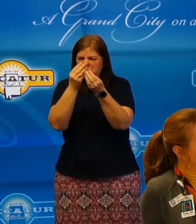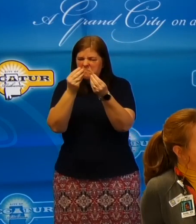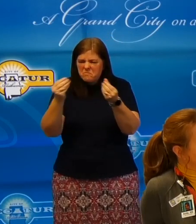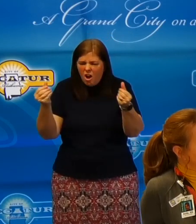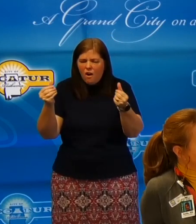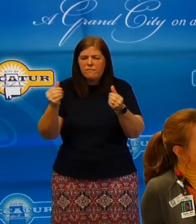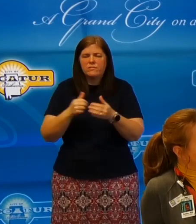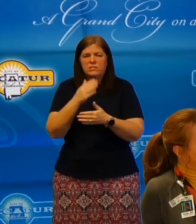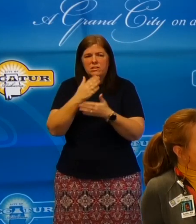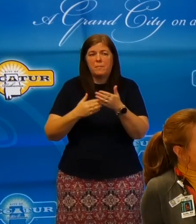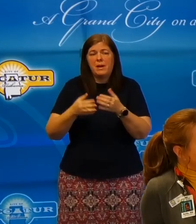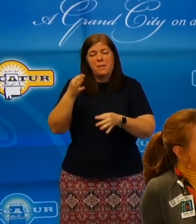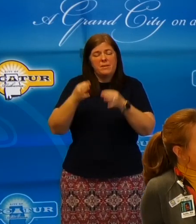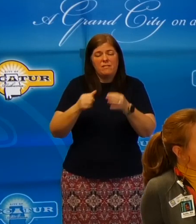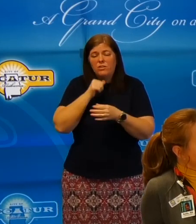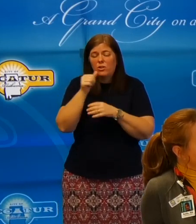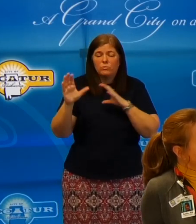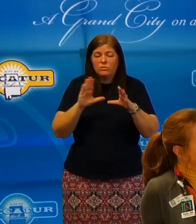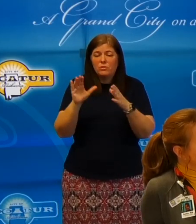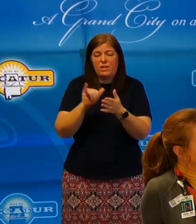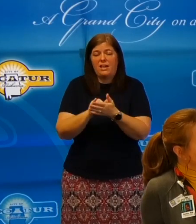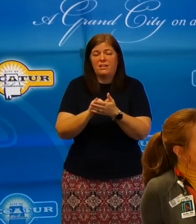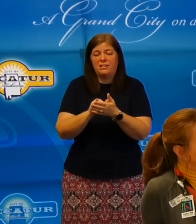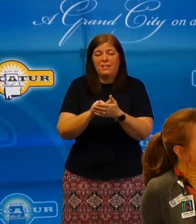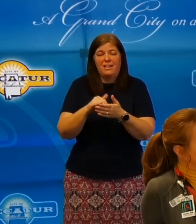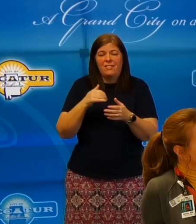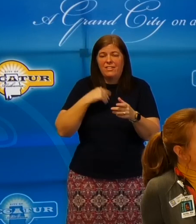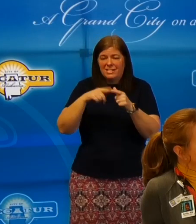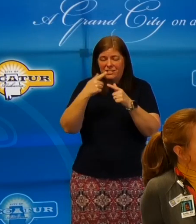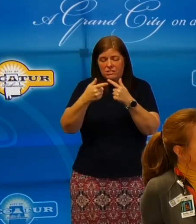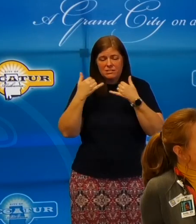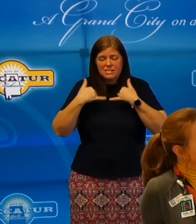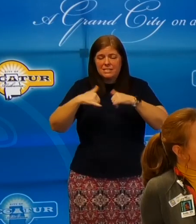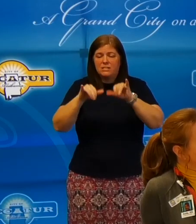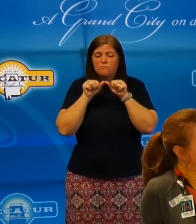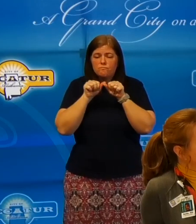there. But if you listen to the scientists who are doctors